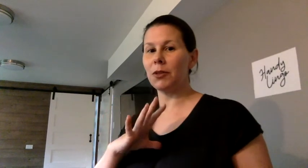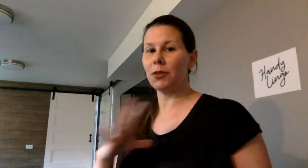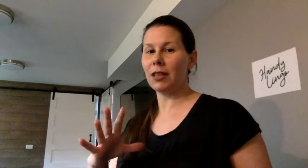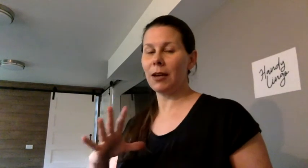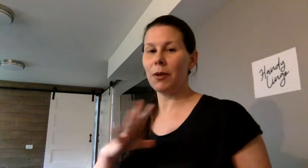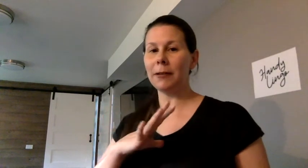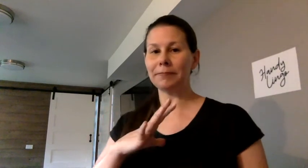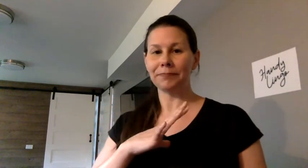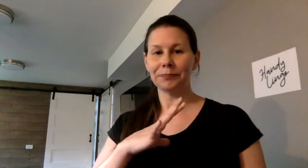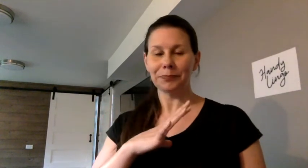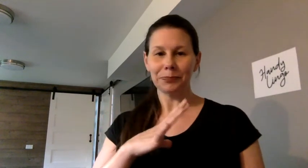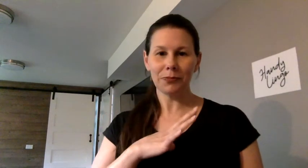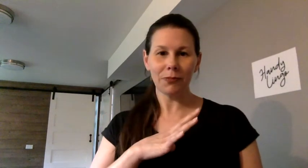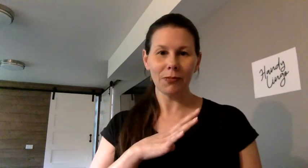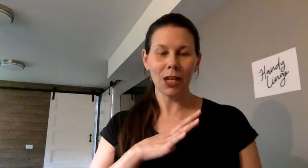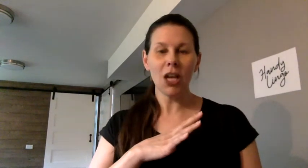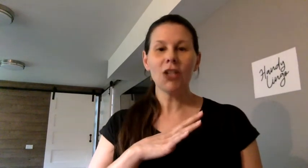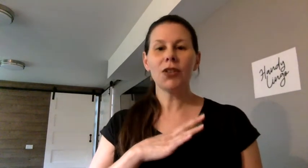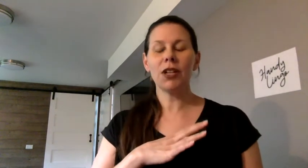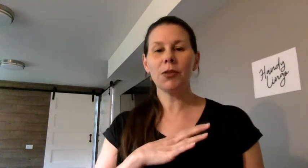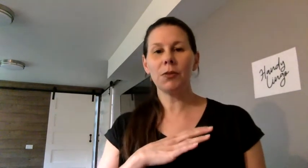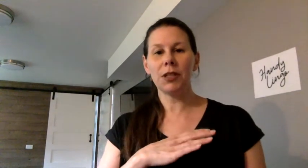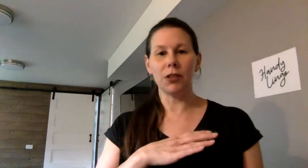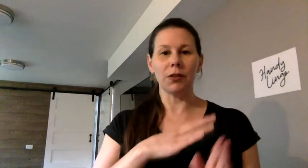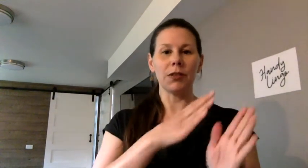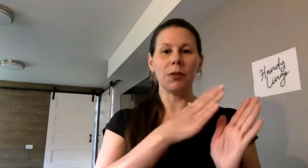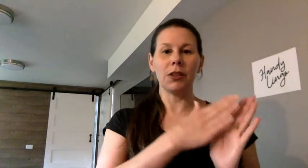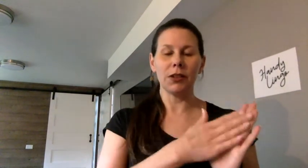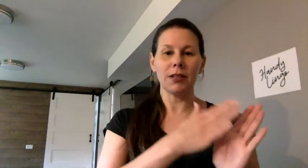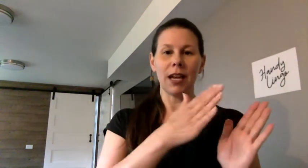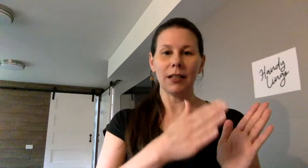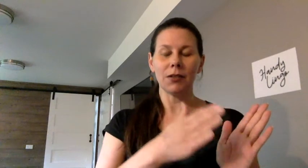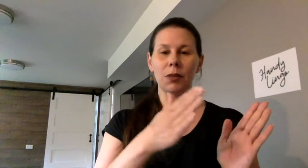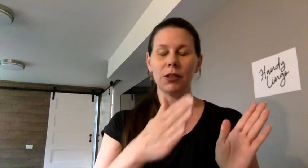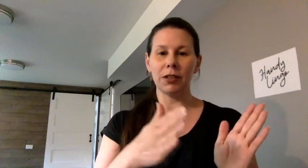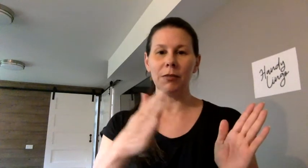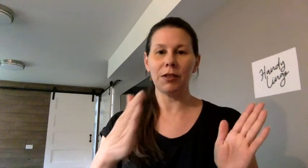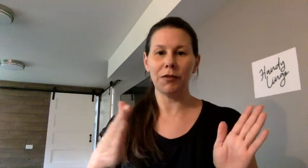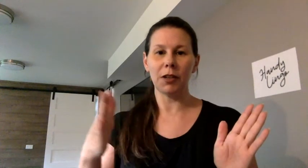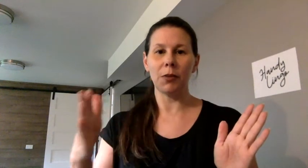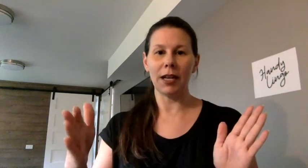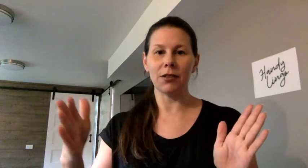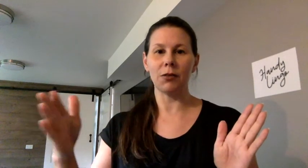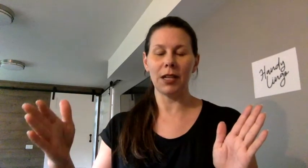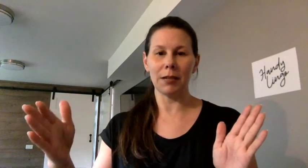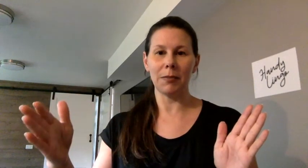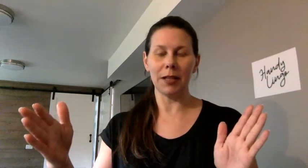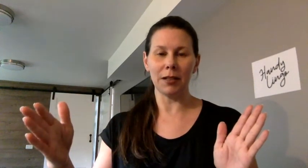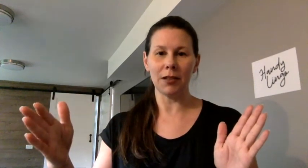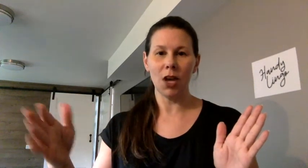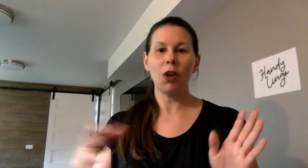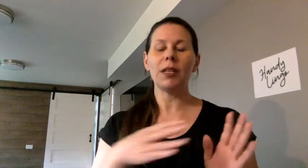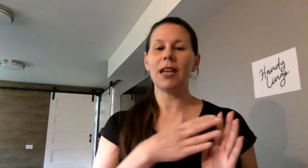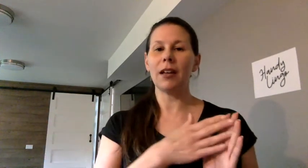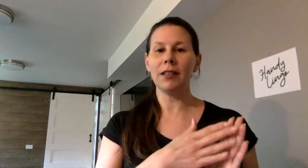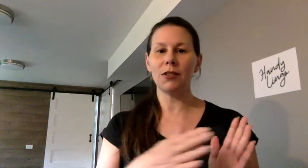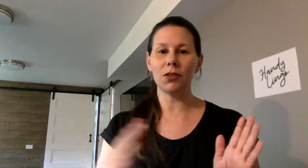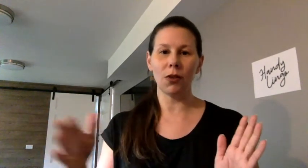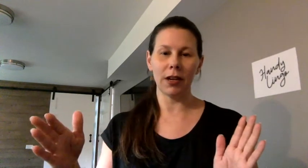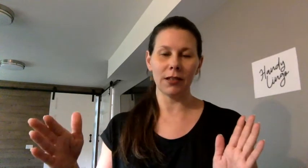it that way. So here's what we do is we learn signs and we learn them in a fun way so that we can build. We tell these stories so